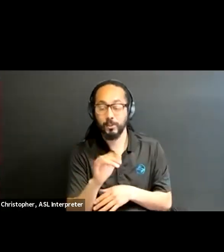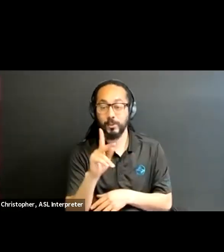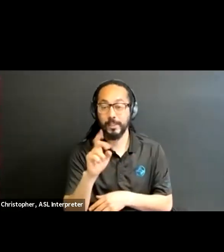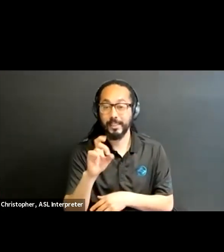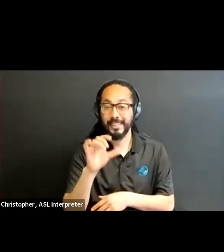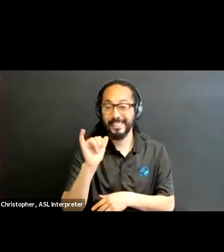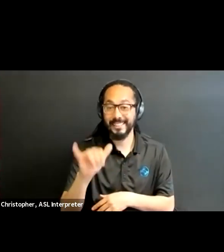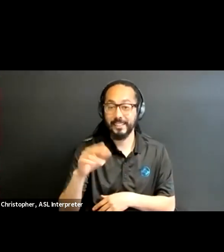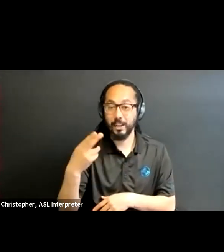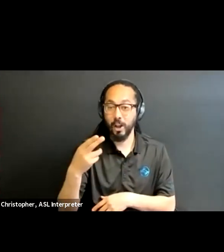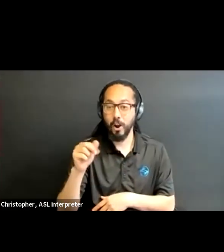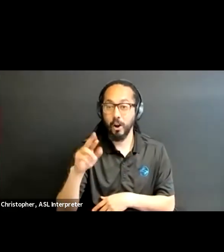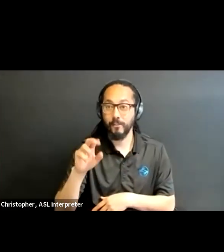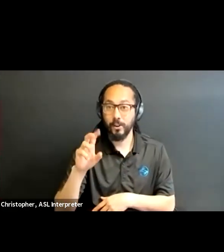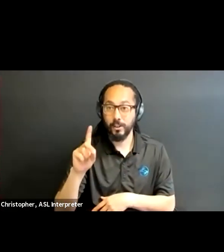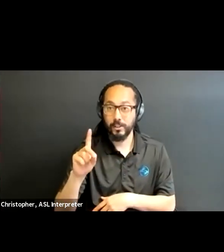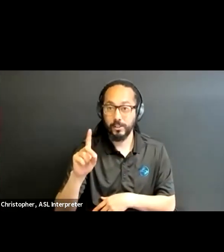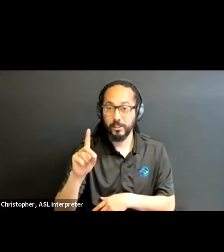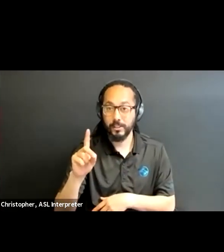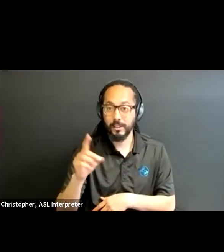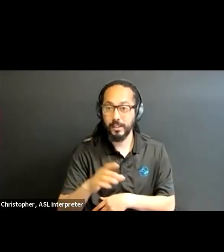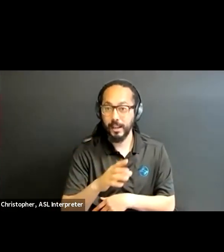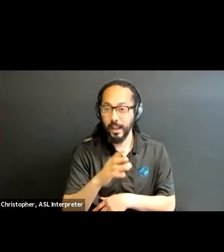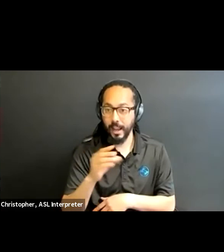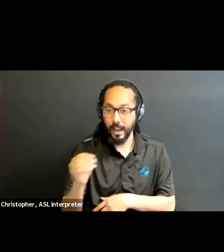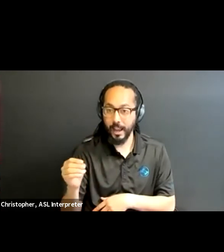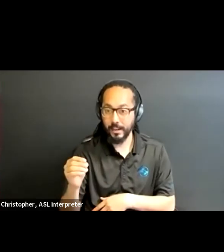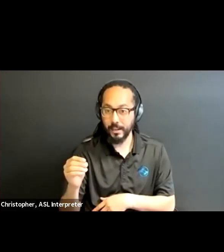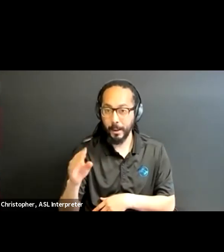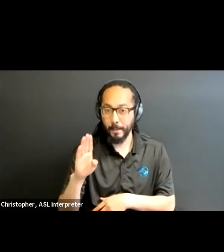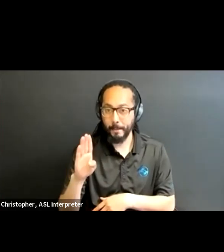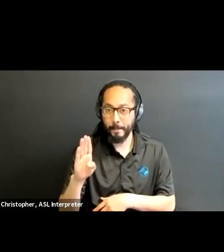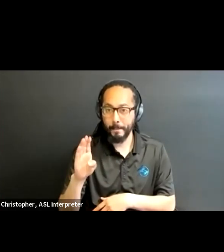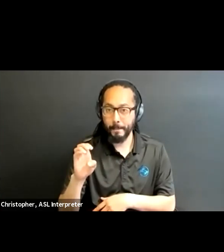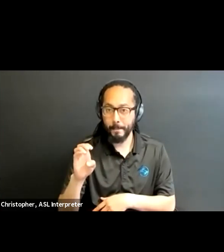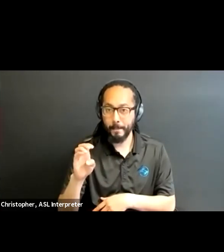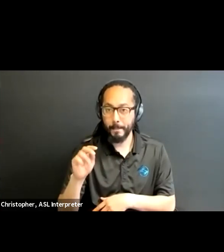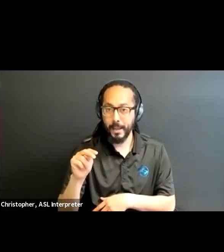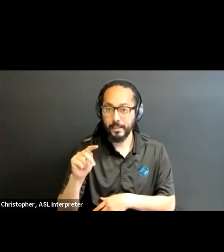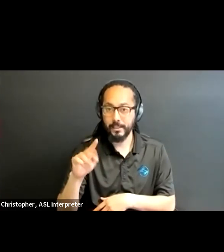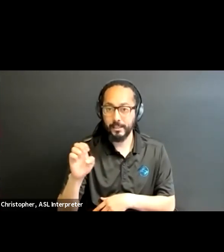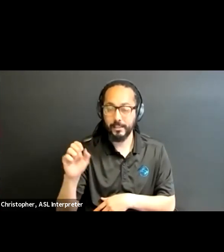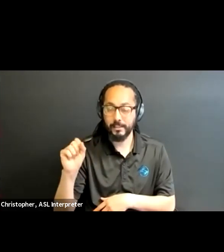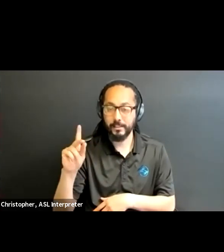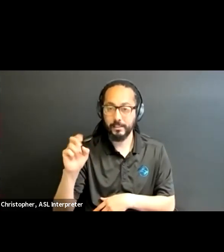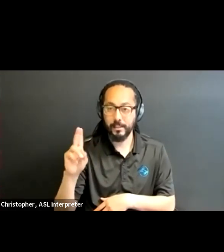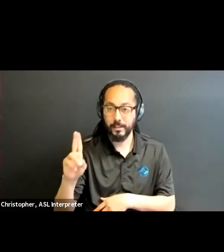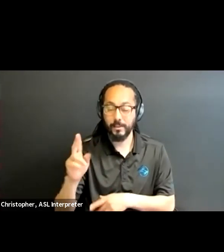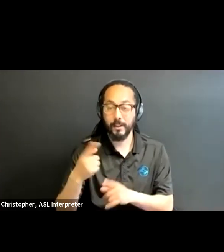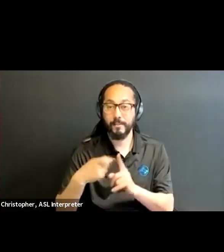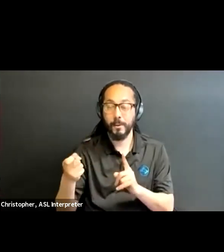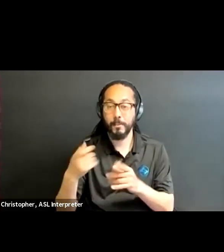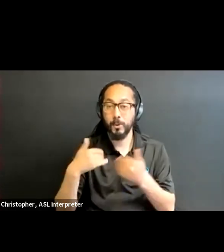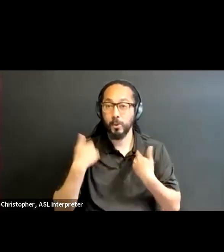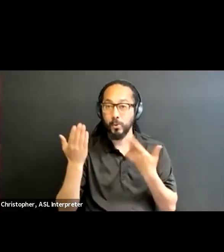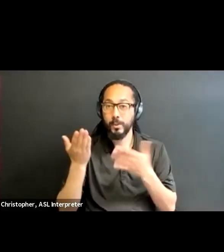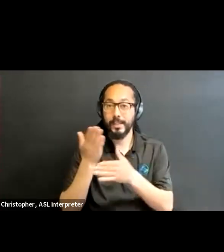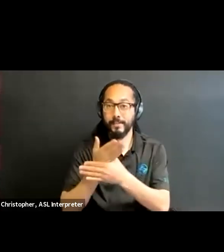Ben Tiscow, representatives from Radius Youth Dating Violence Intervention Program,